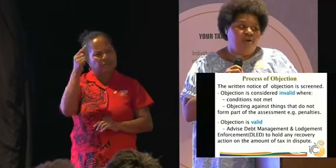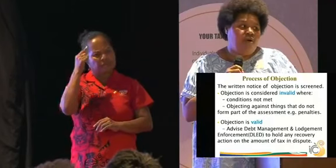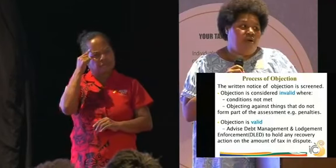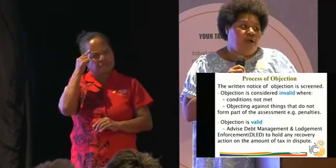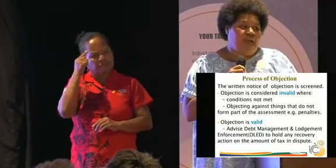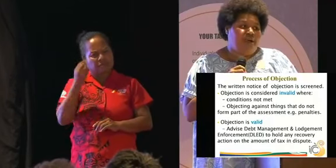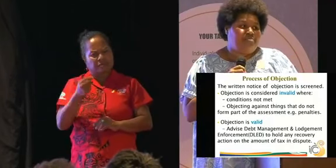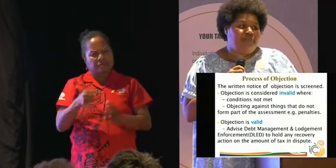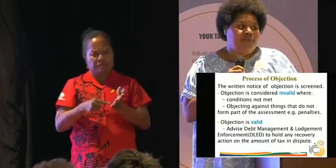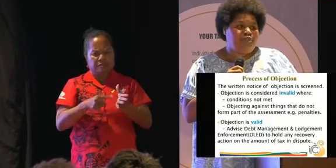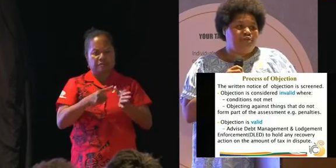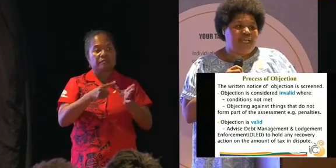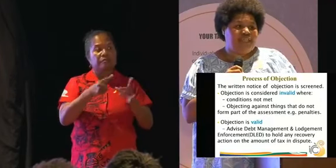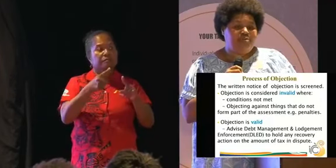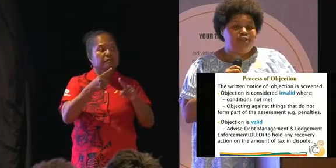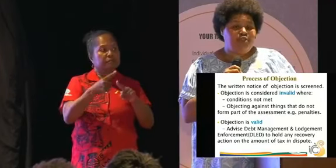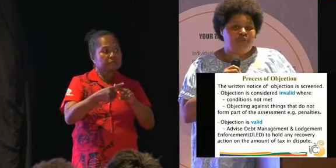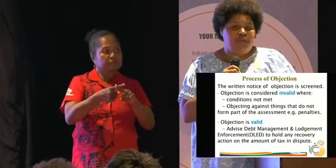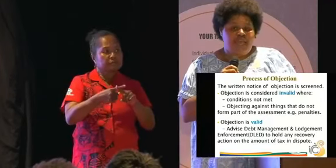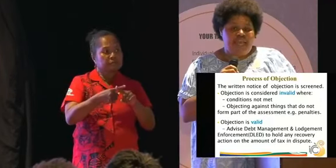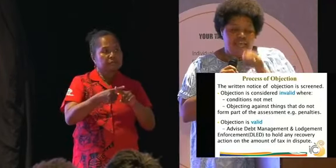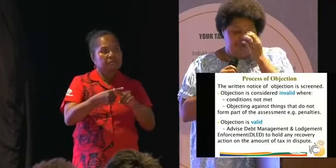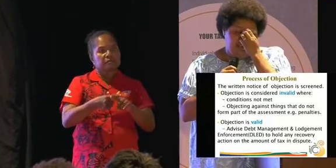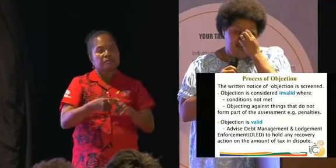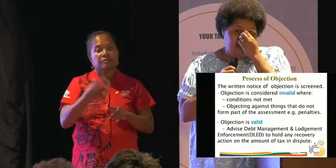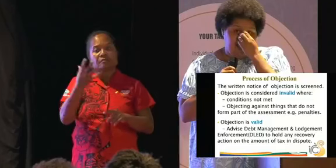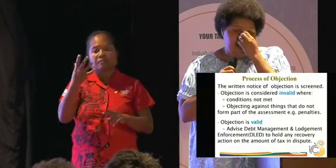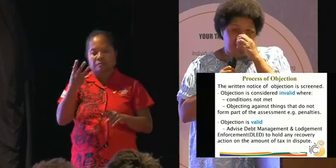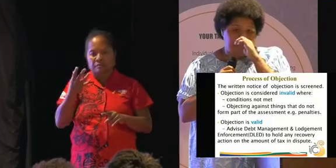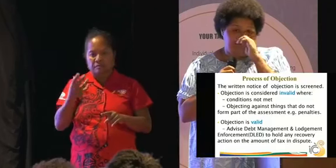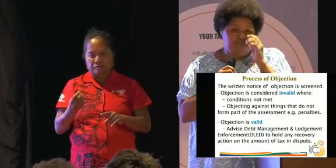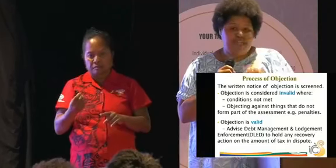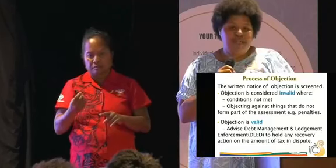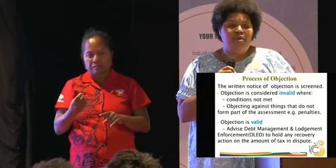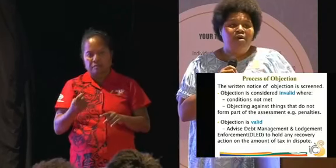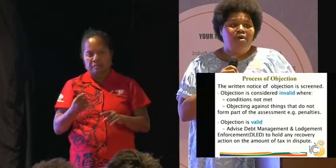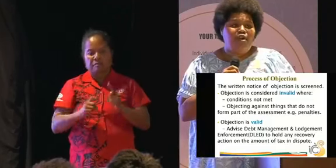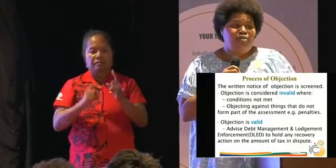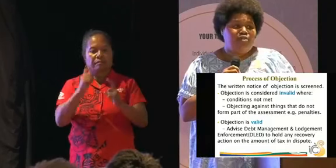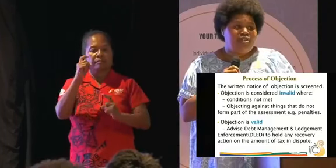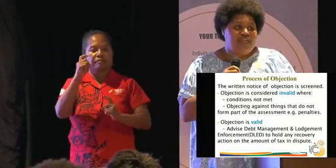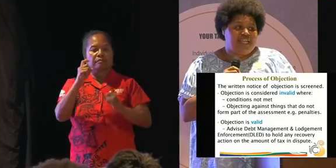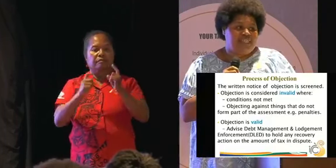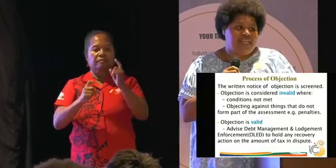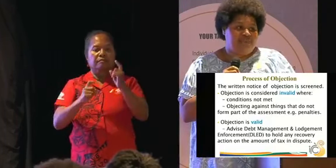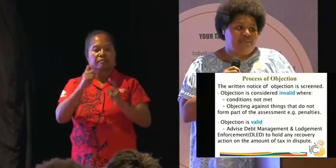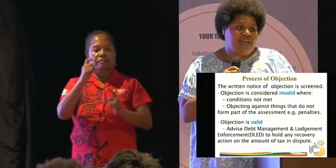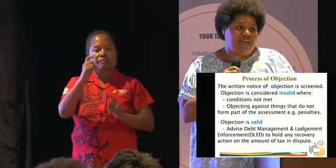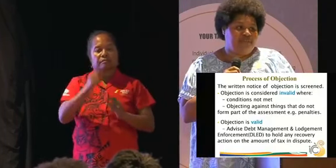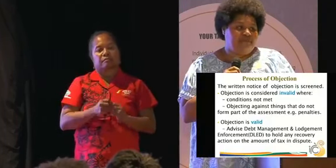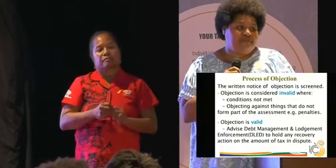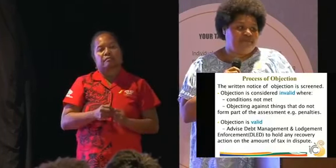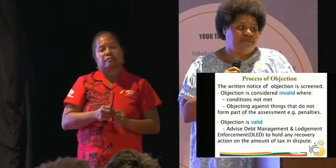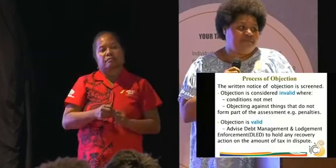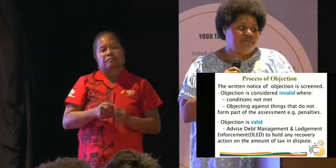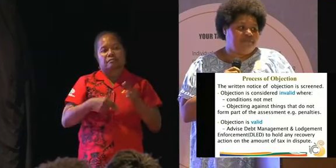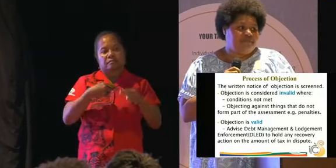tax? Would you have an assessment on a consolidated statement of